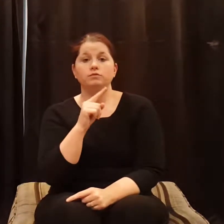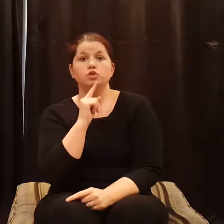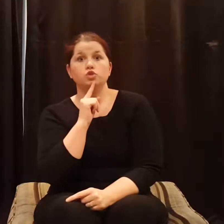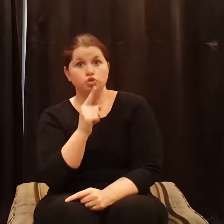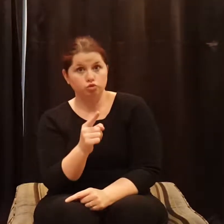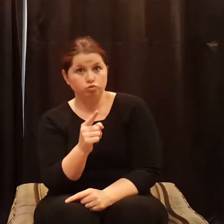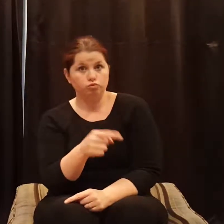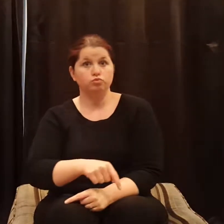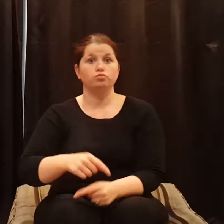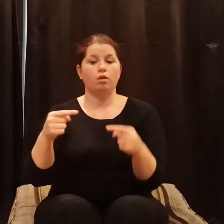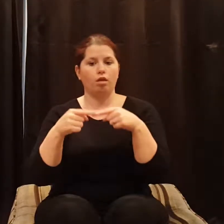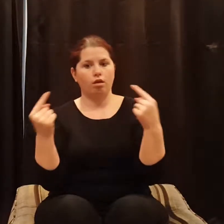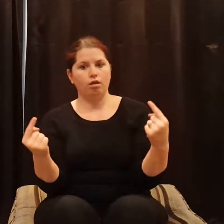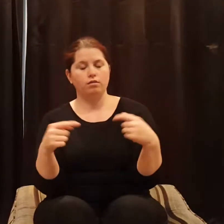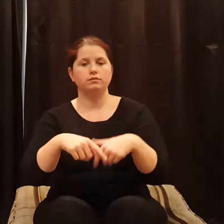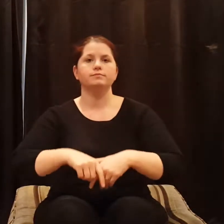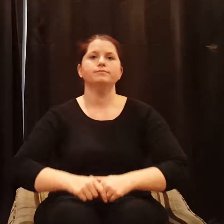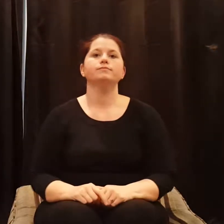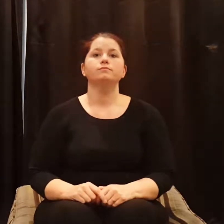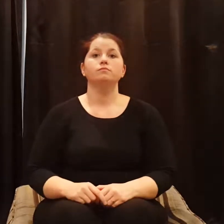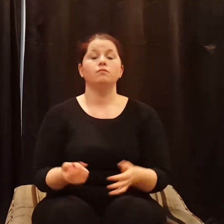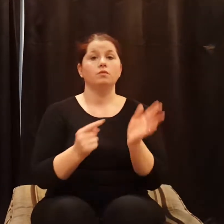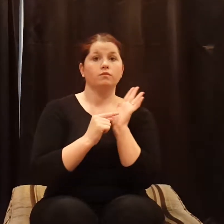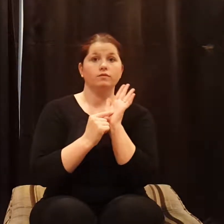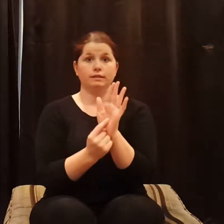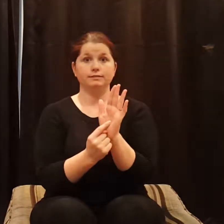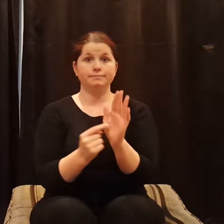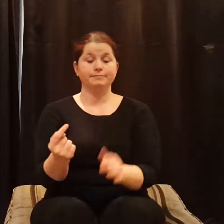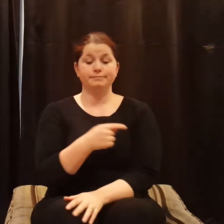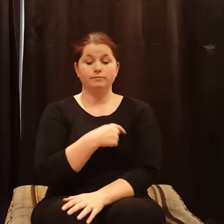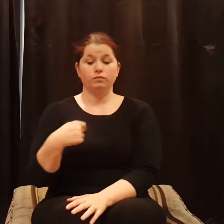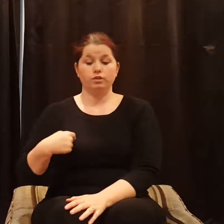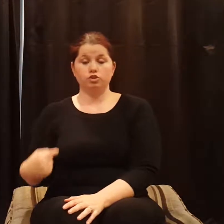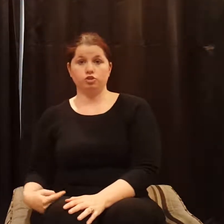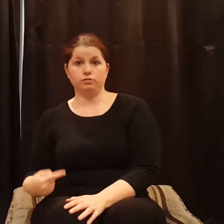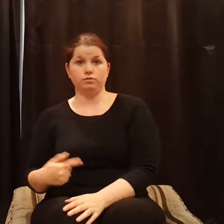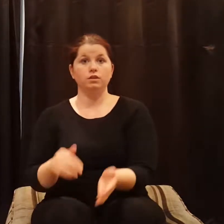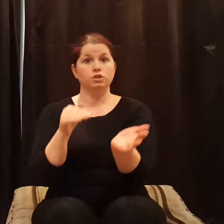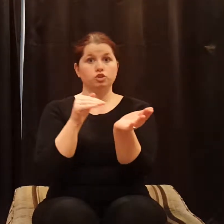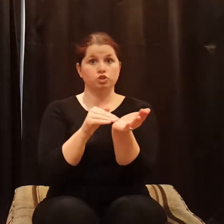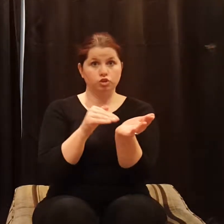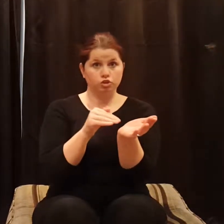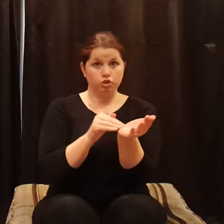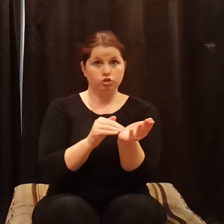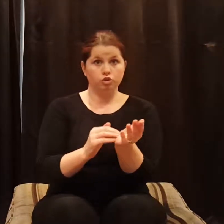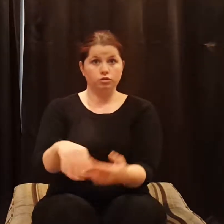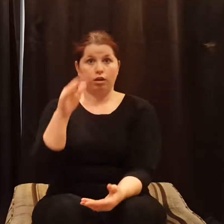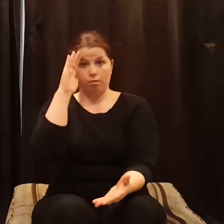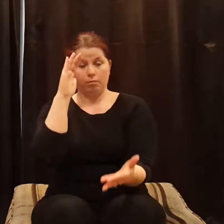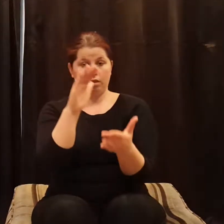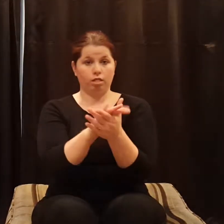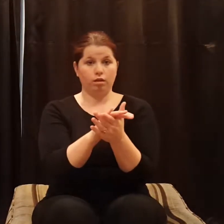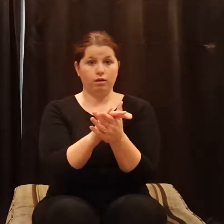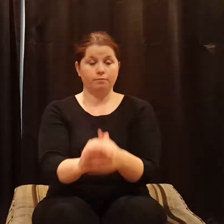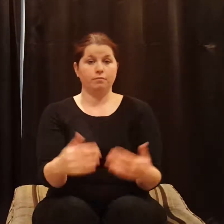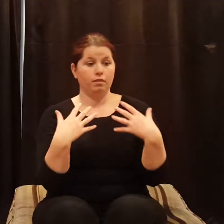true. So for example, there are doctors in China who believe that it's their job to keep you healthy. So any month you are healthy, you pay them. And when you're sick,